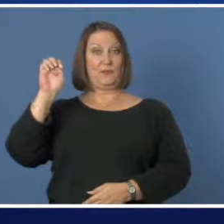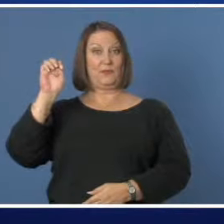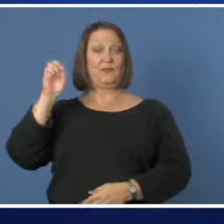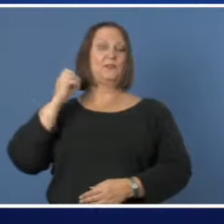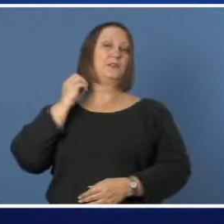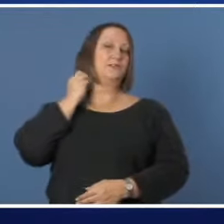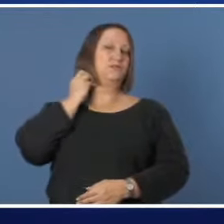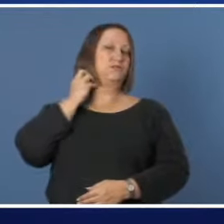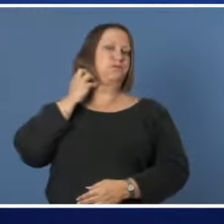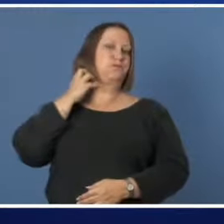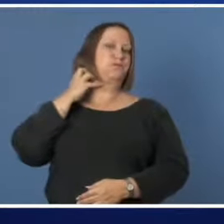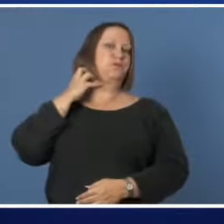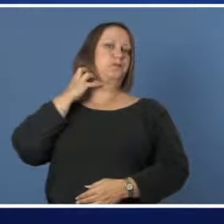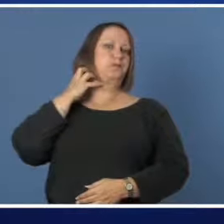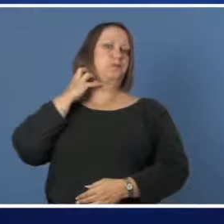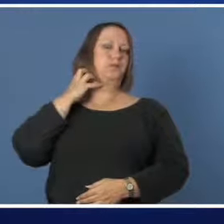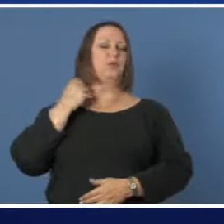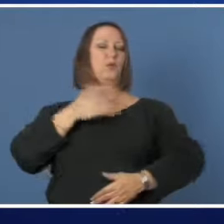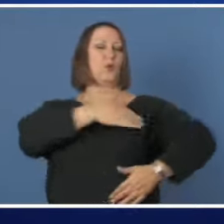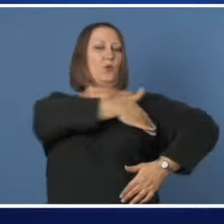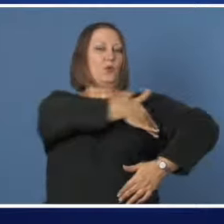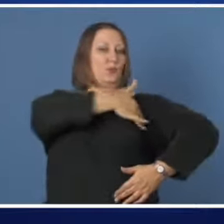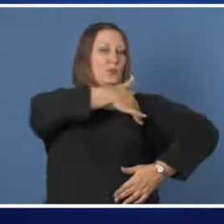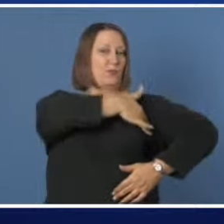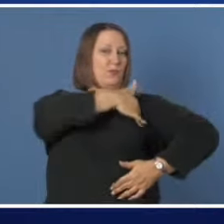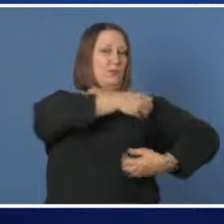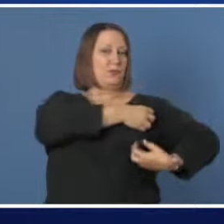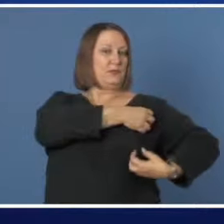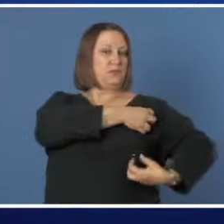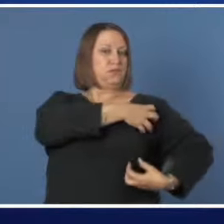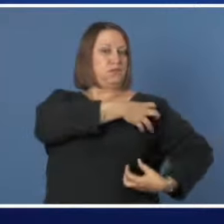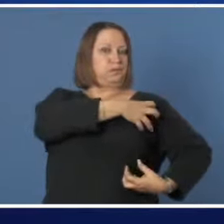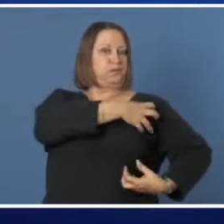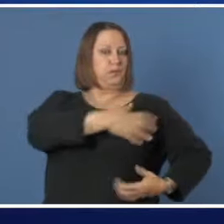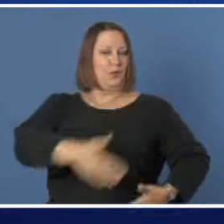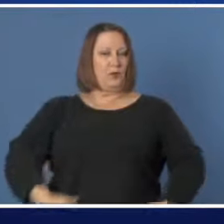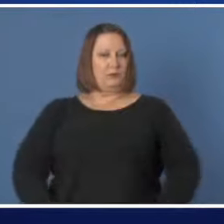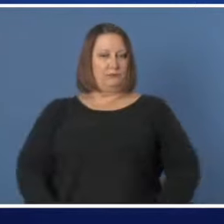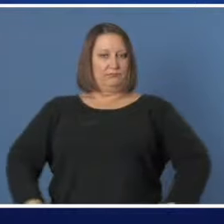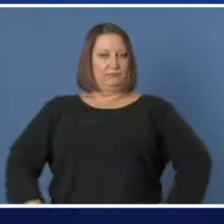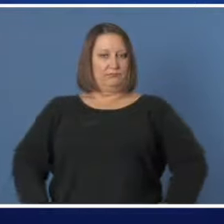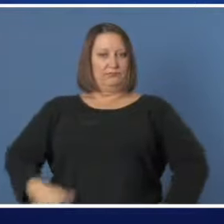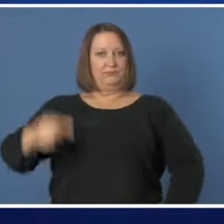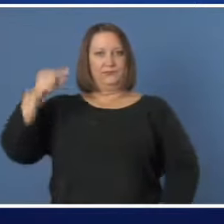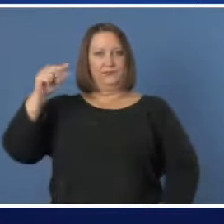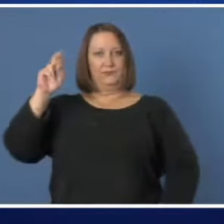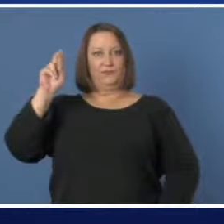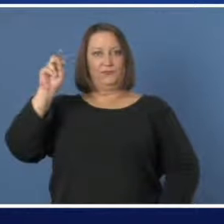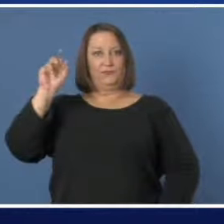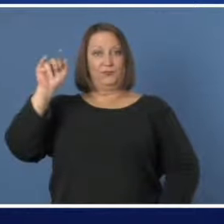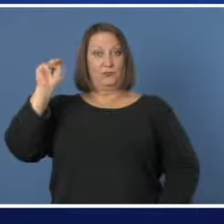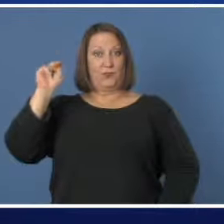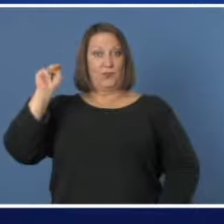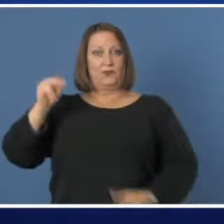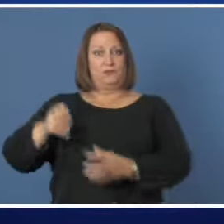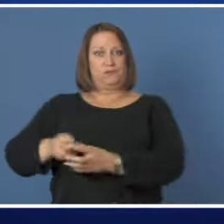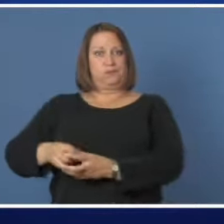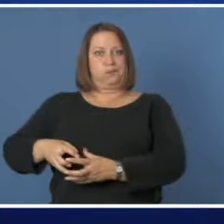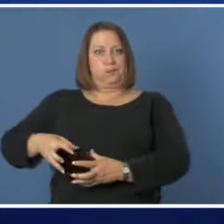commonly found in the groin, armpits, or neck.